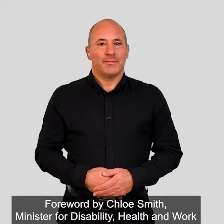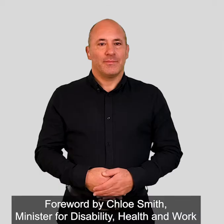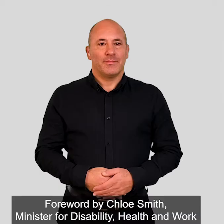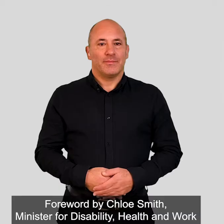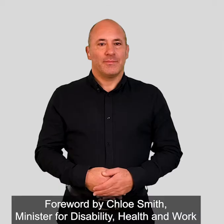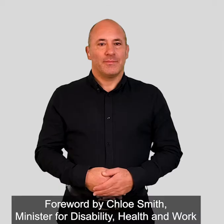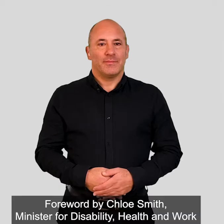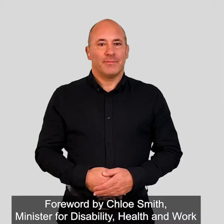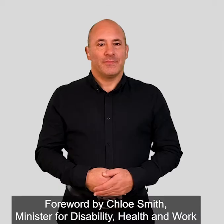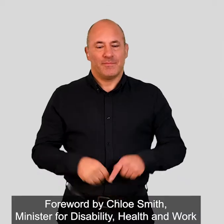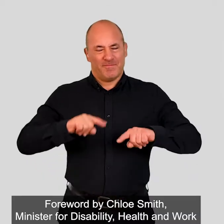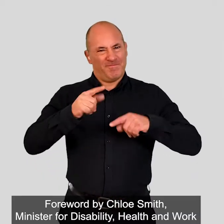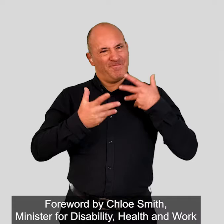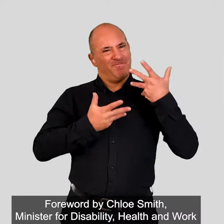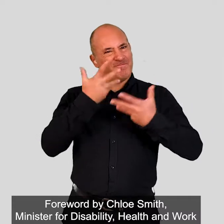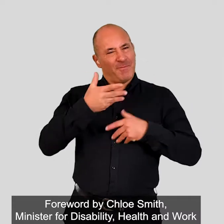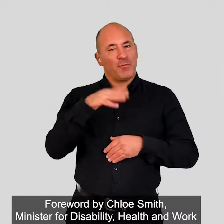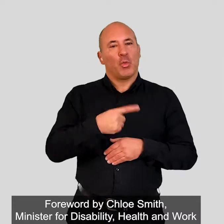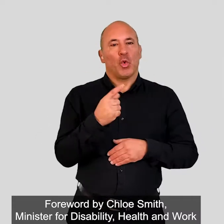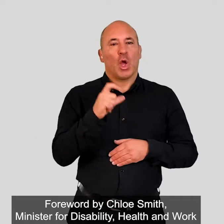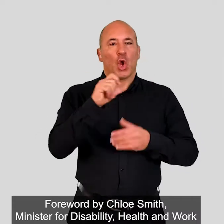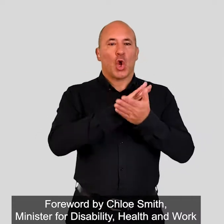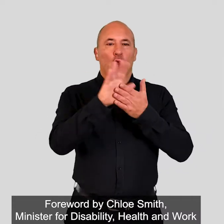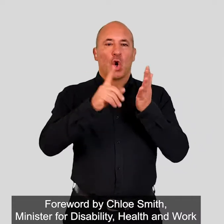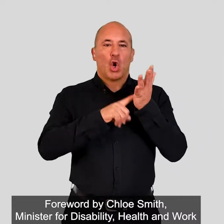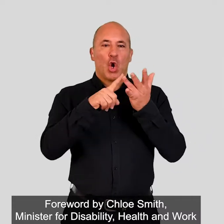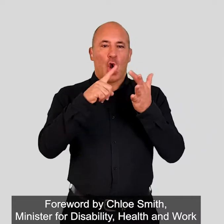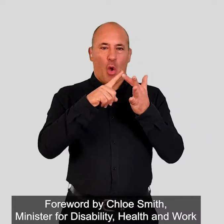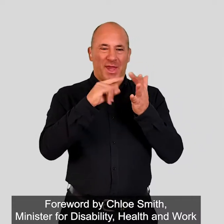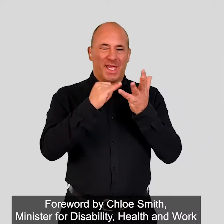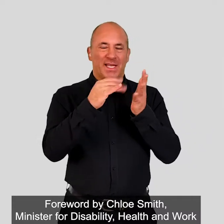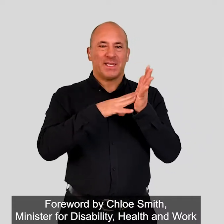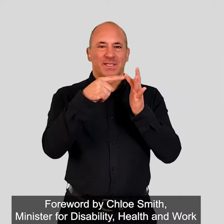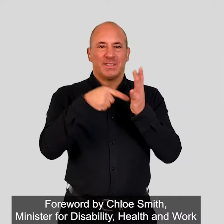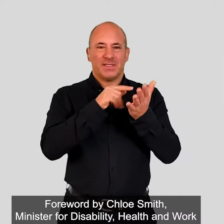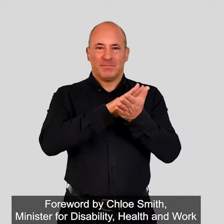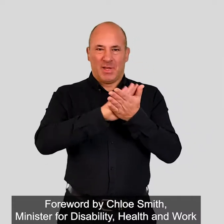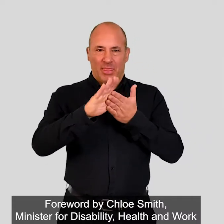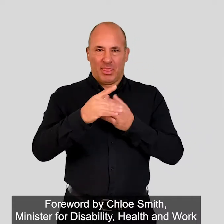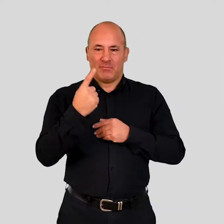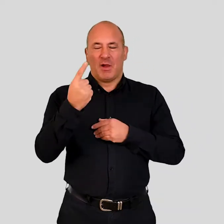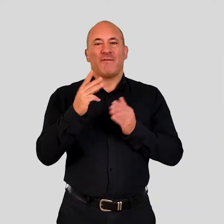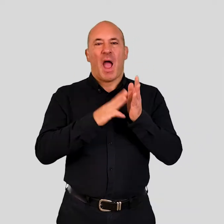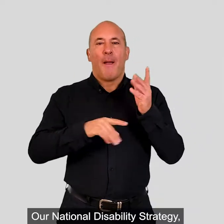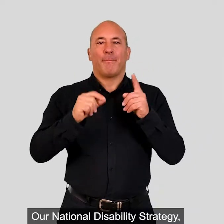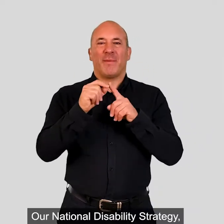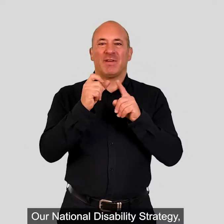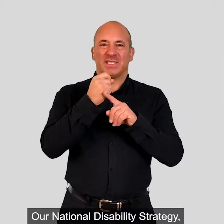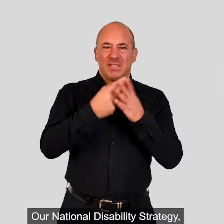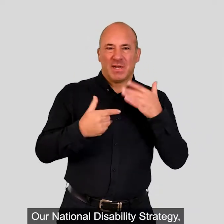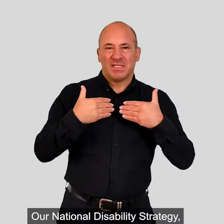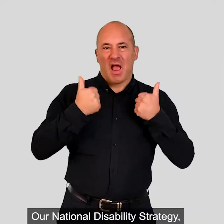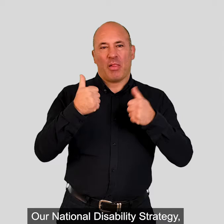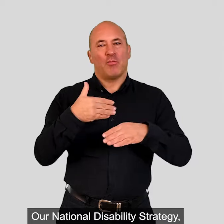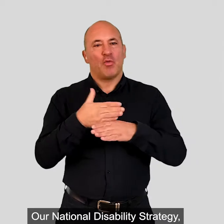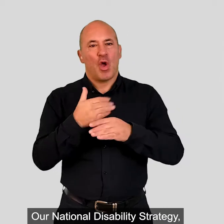Forward by Chloe Smith, Minister for Disability, Health and Work. Our National Disability